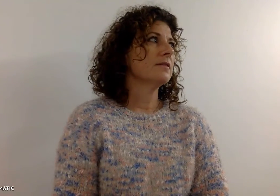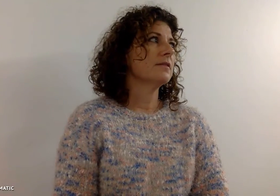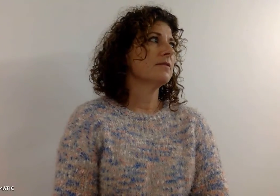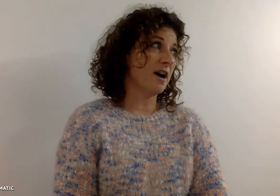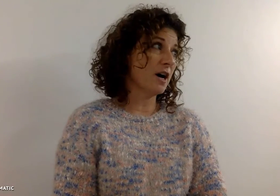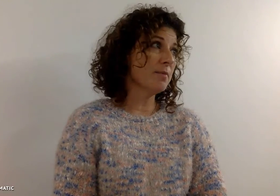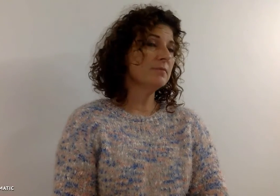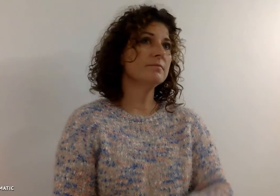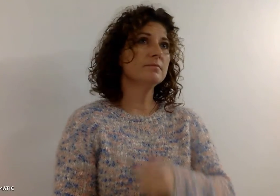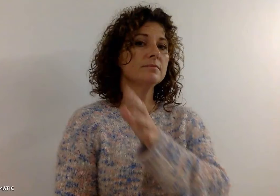Farm.